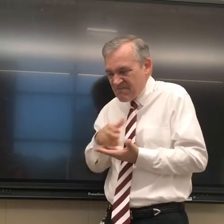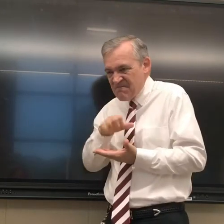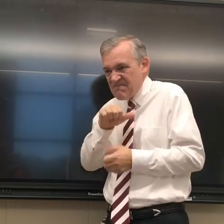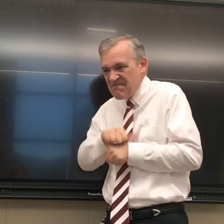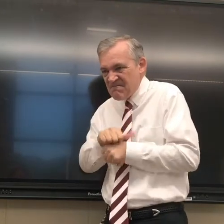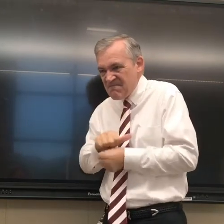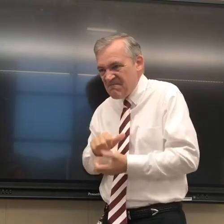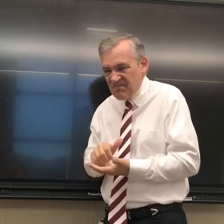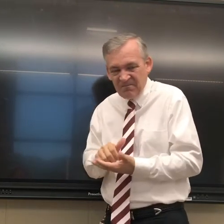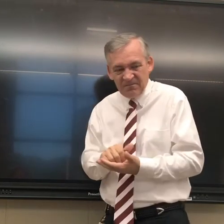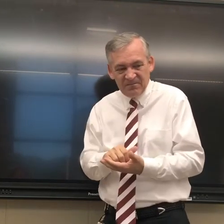Come on, Lisbeth.